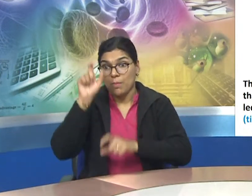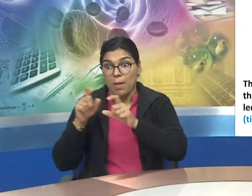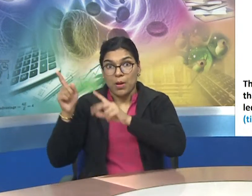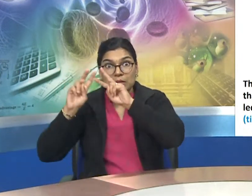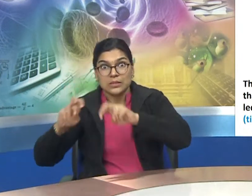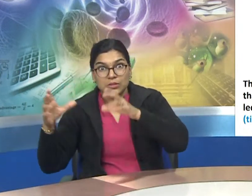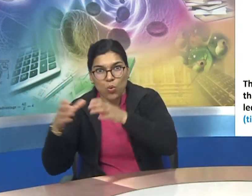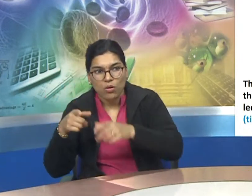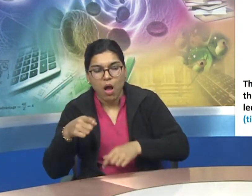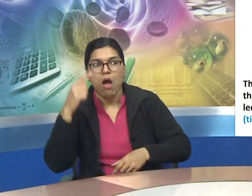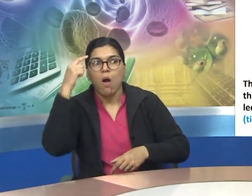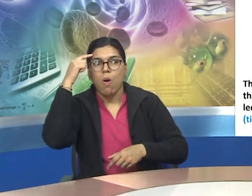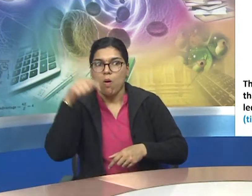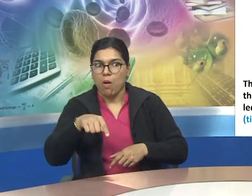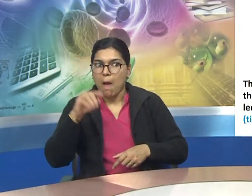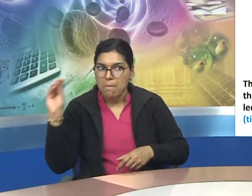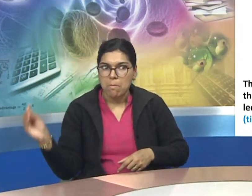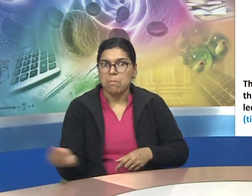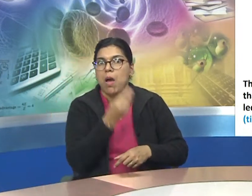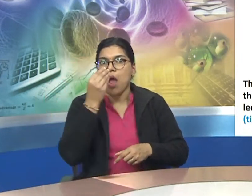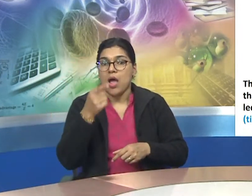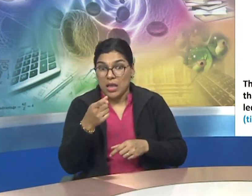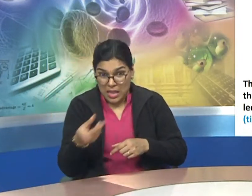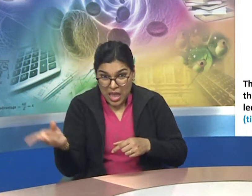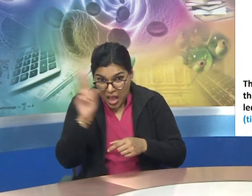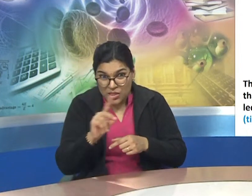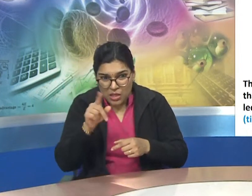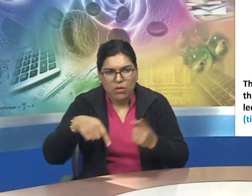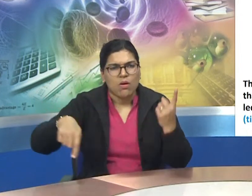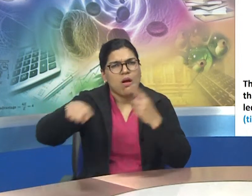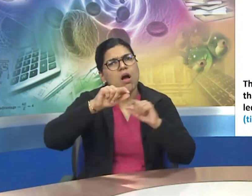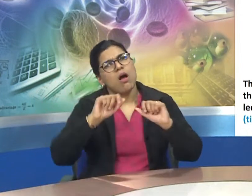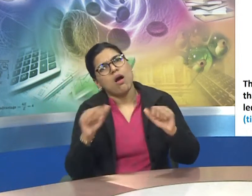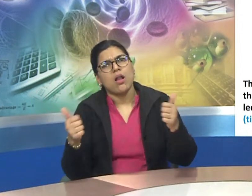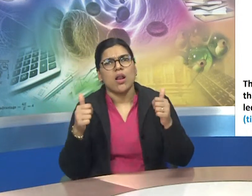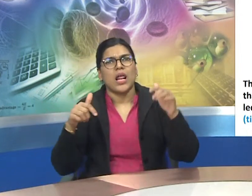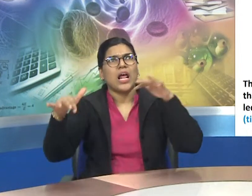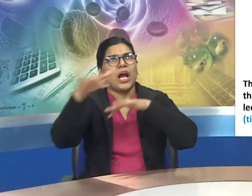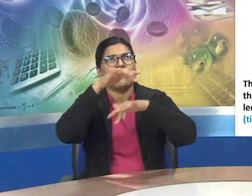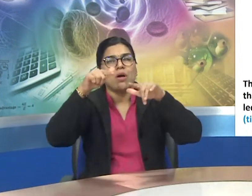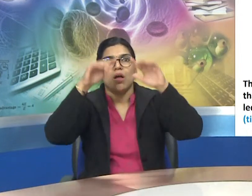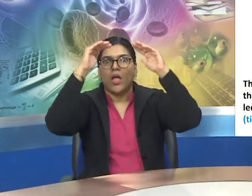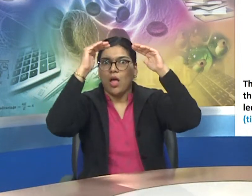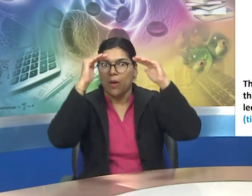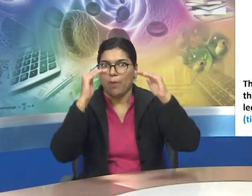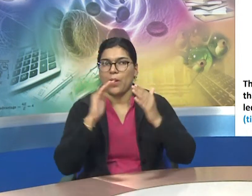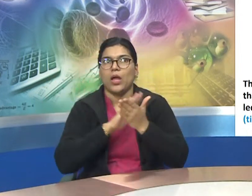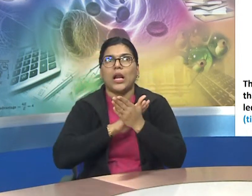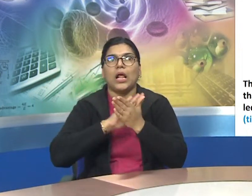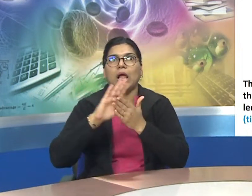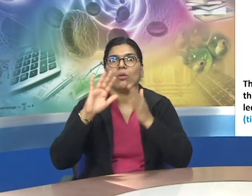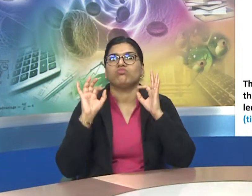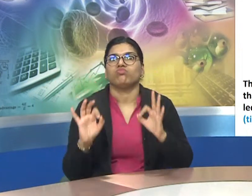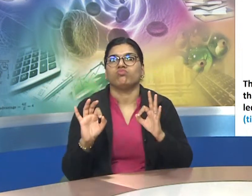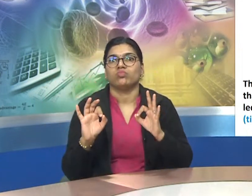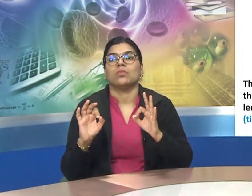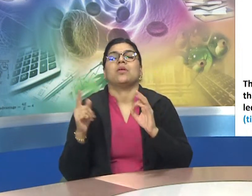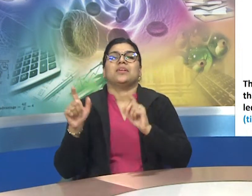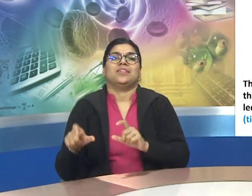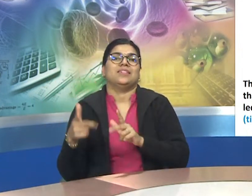are clean and we can get the clean energy out of something which is in our environment.